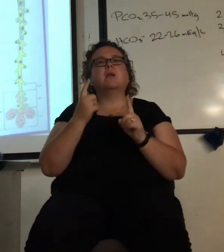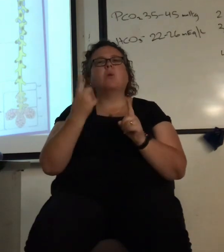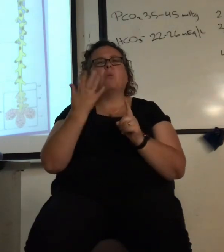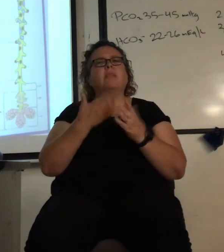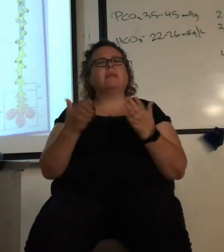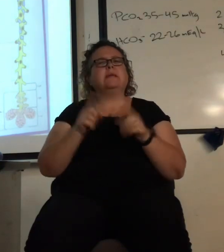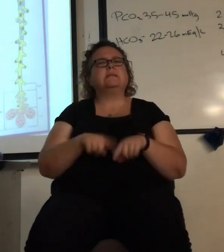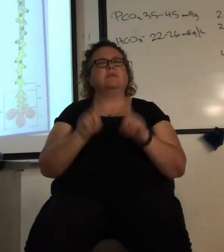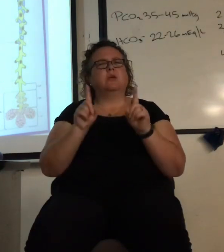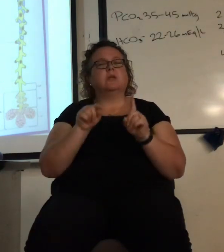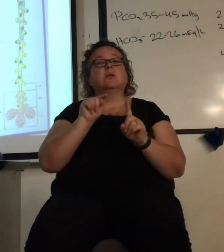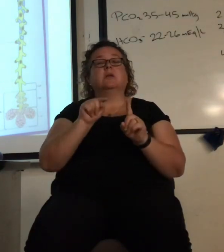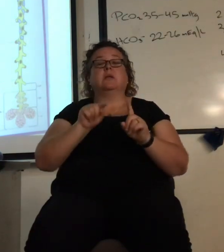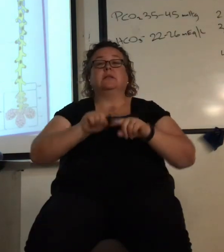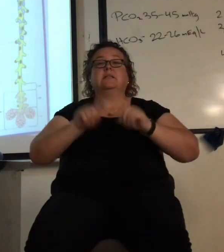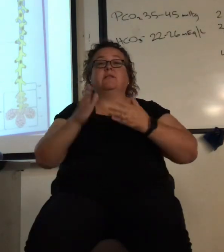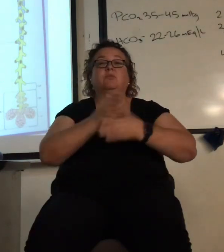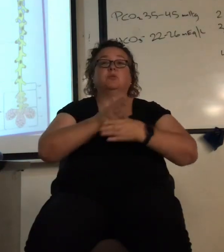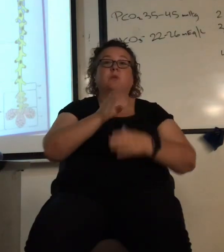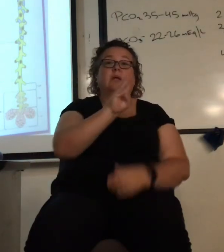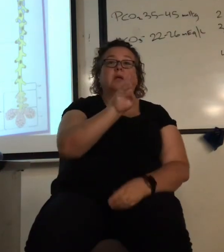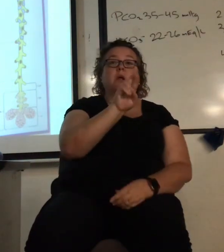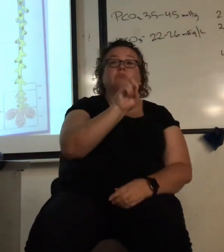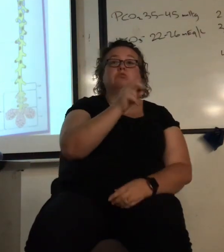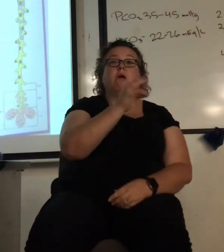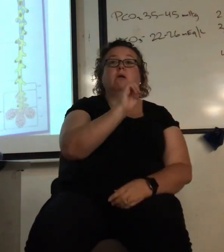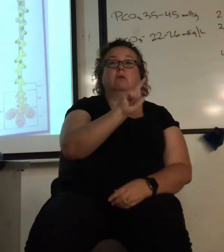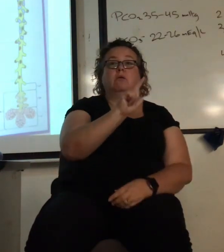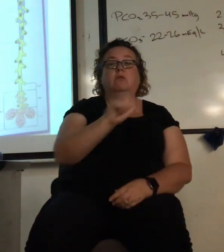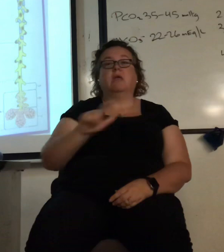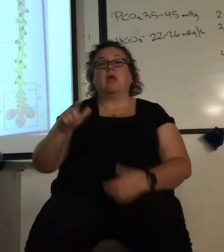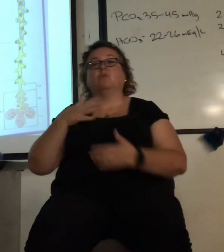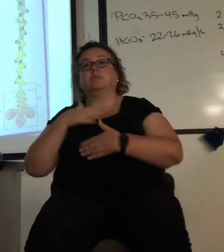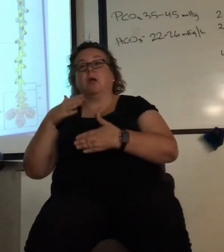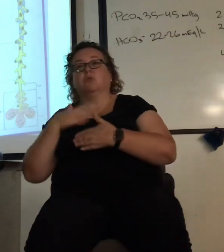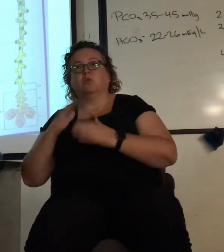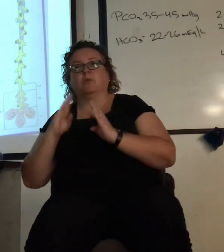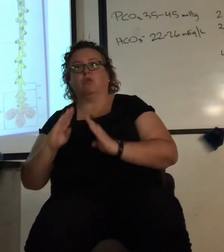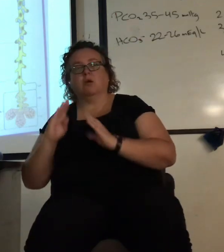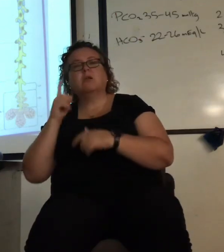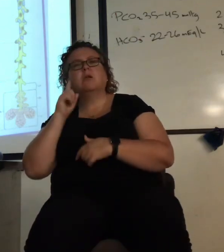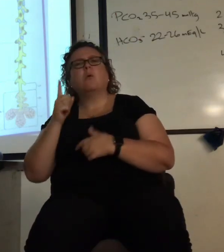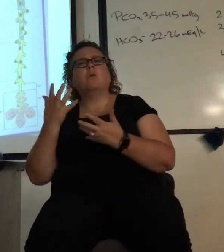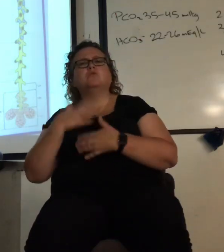Right there, pulmonary artery. What kind of blood does it carry? Pulmonary artery.